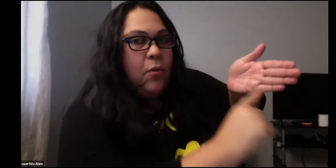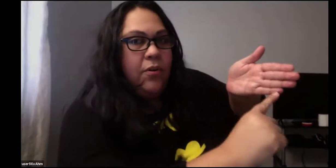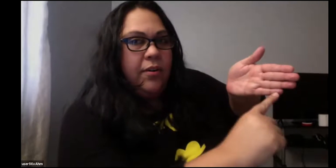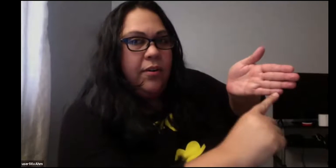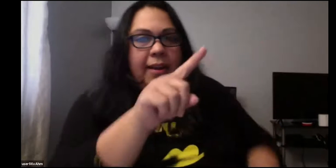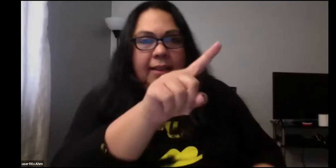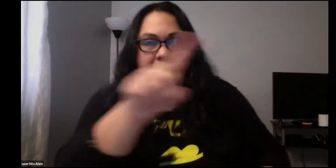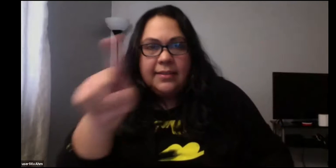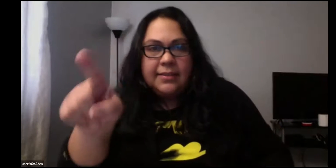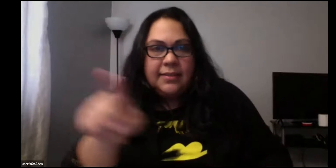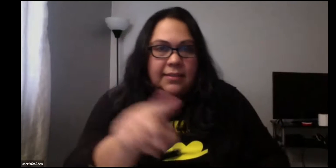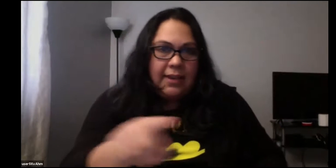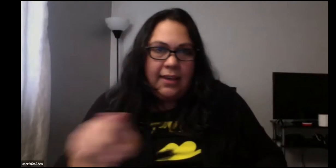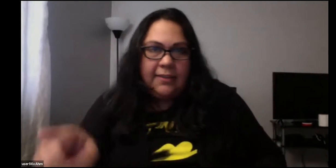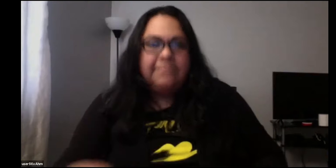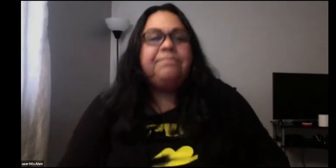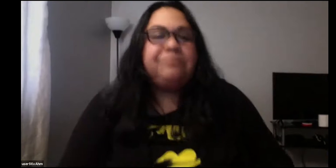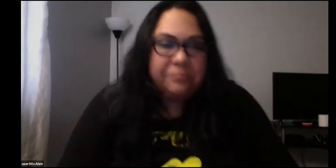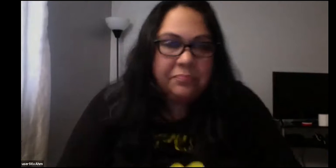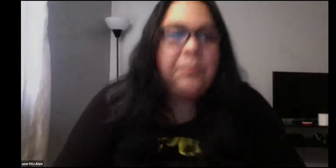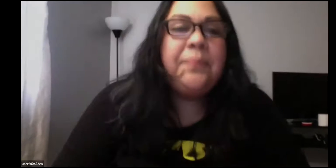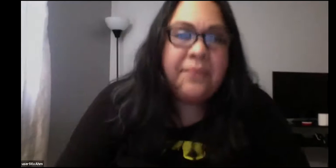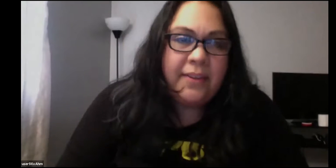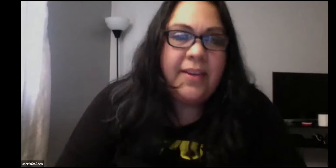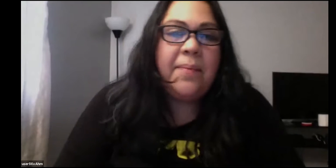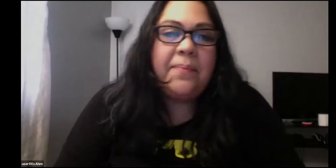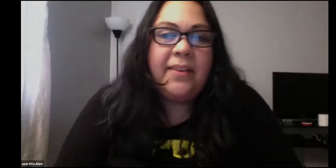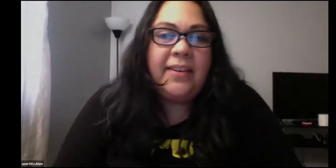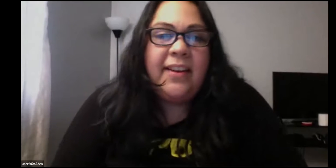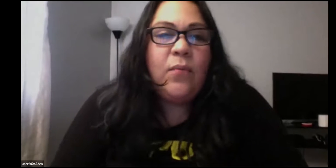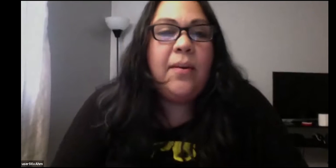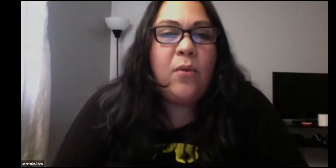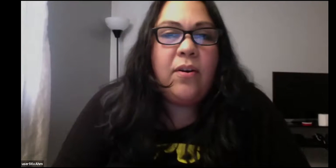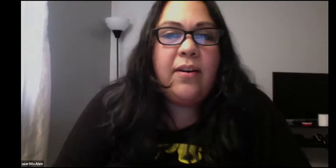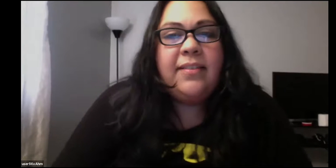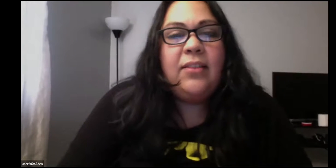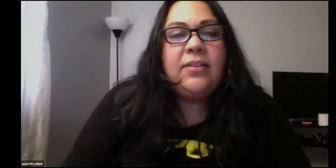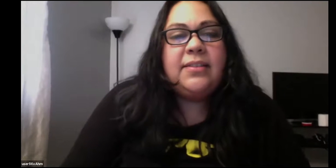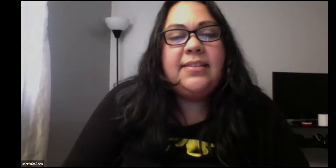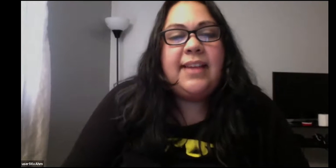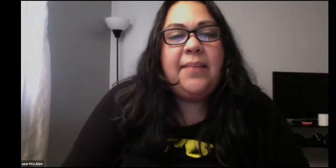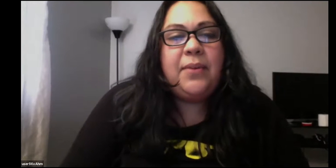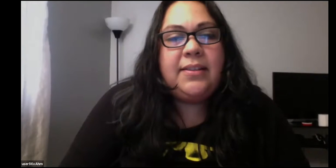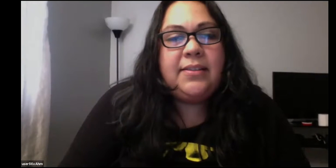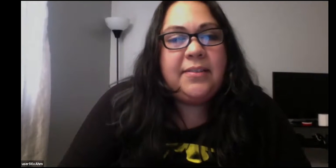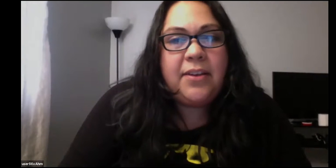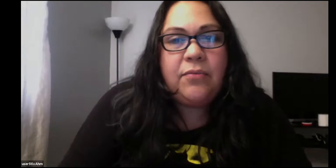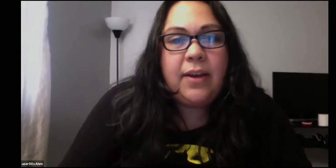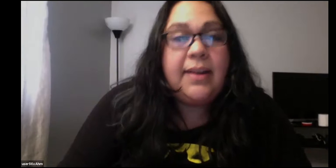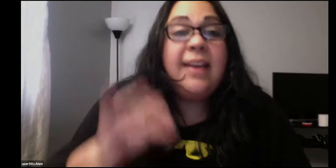board, right? Like Z. Yep. One more that looks the same way as how you write it. Not